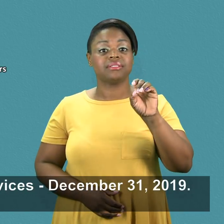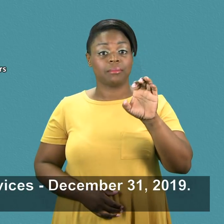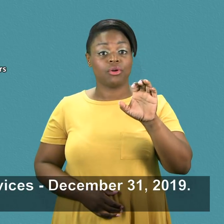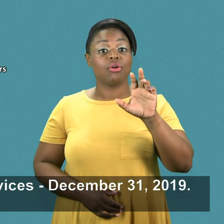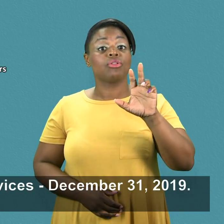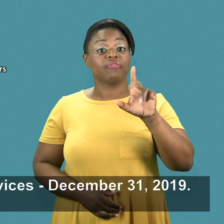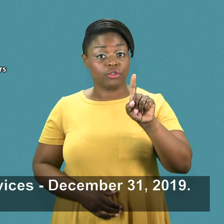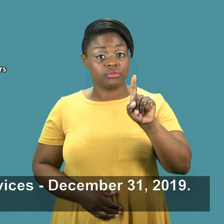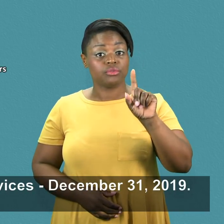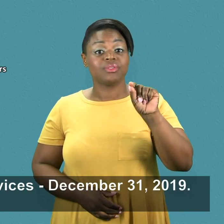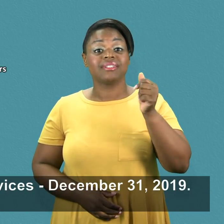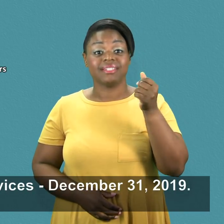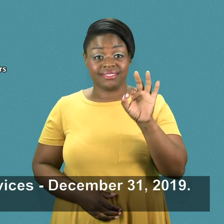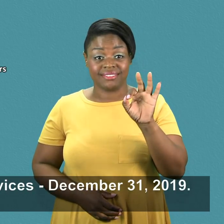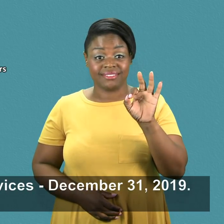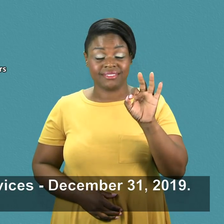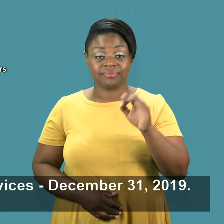December 31, 2019